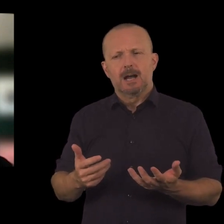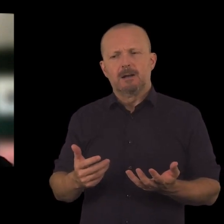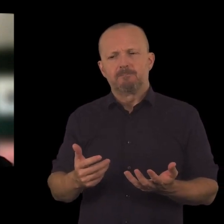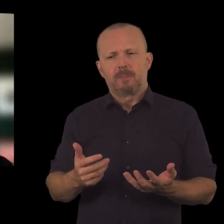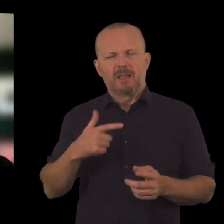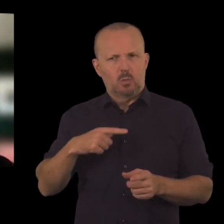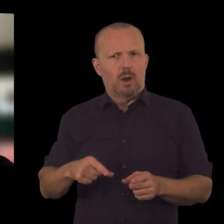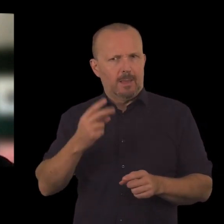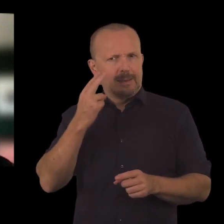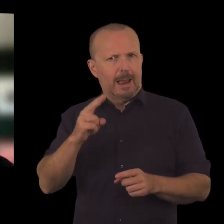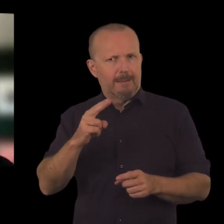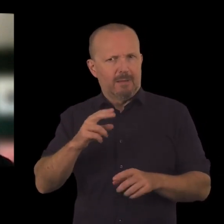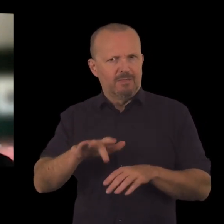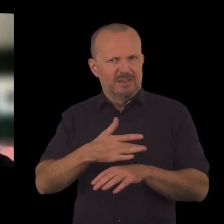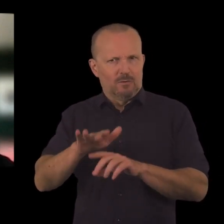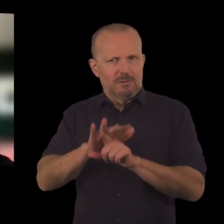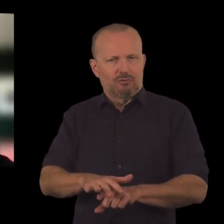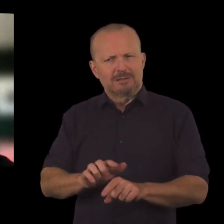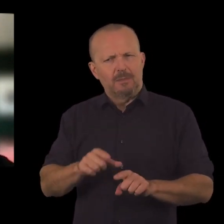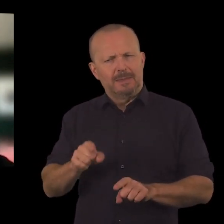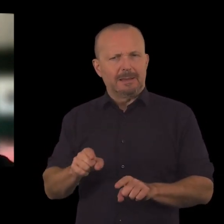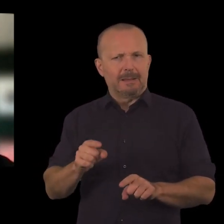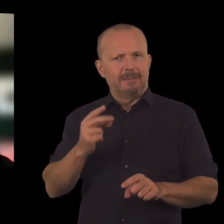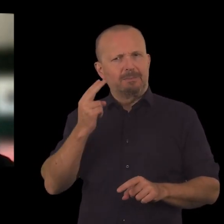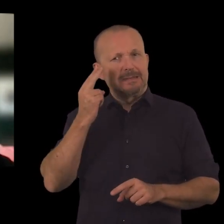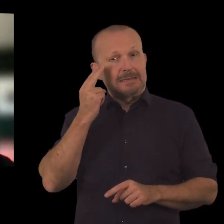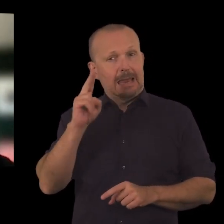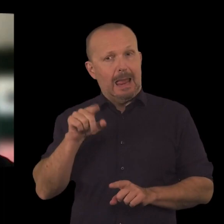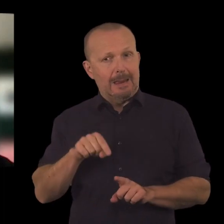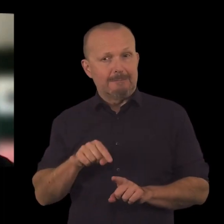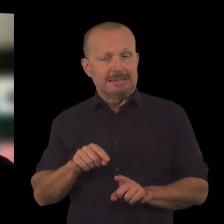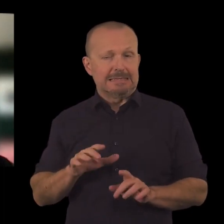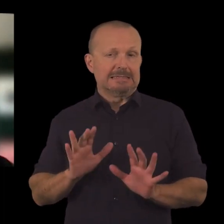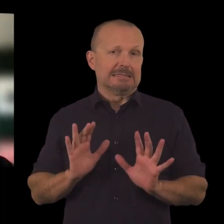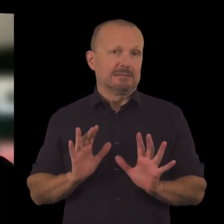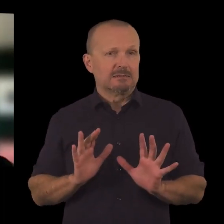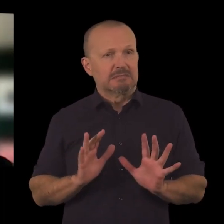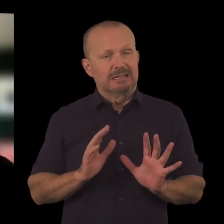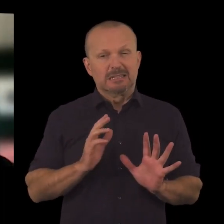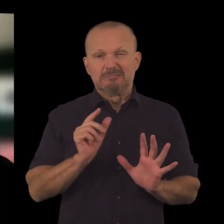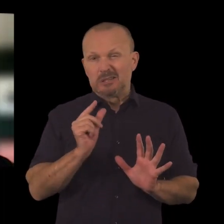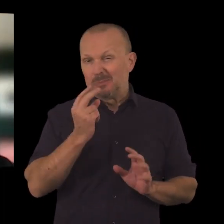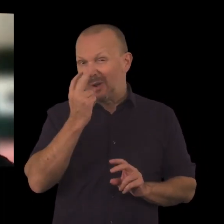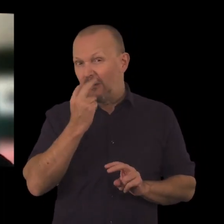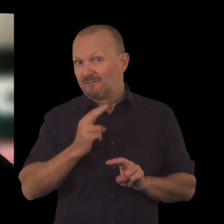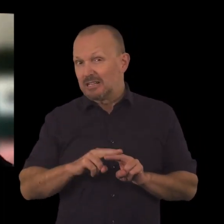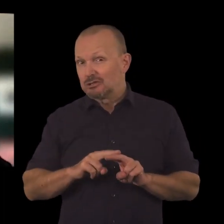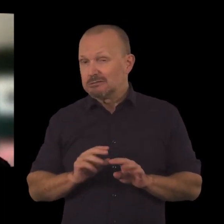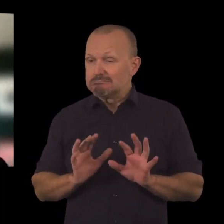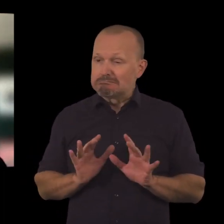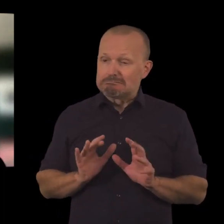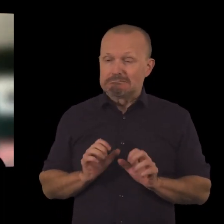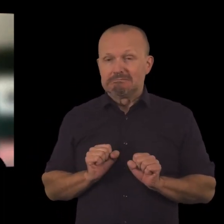that the audience have quite a lot of agency in the performance, and that all the work